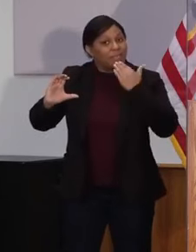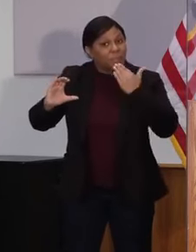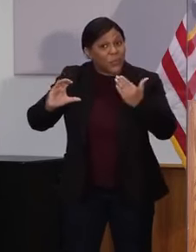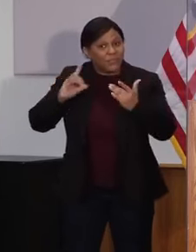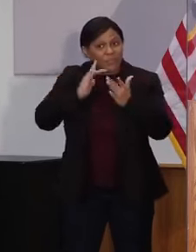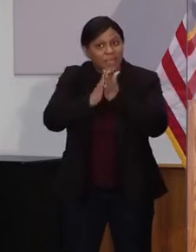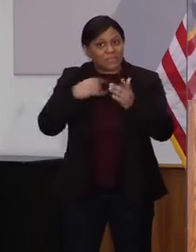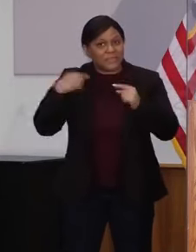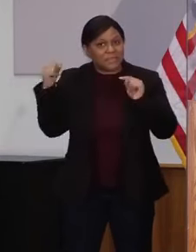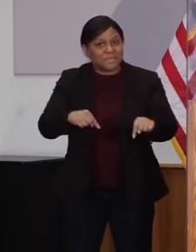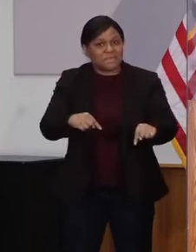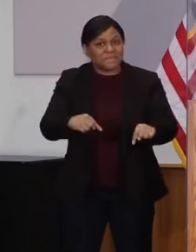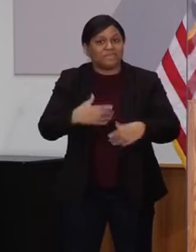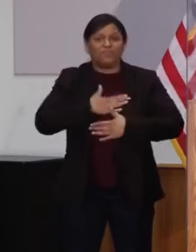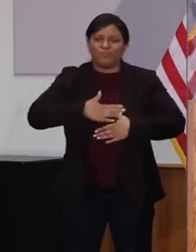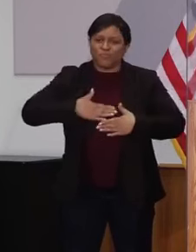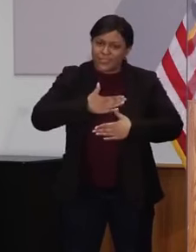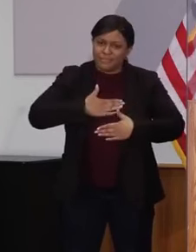it.